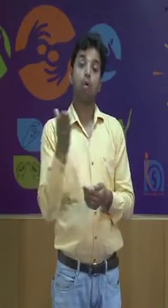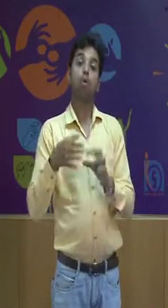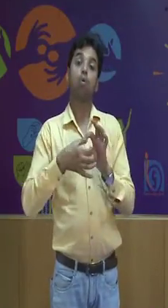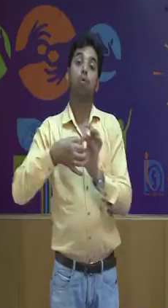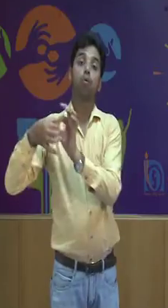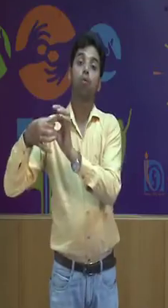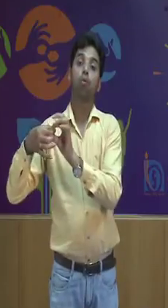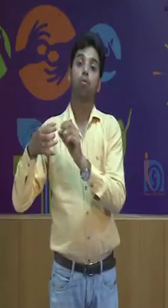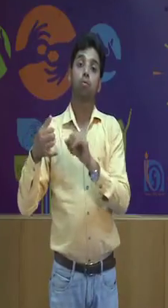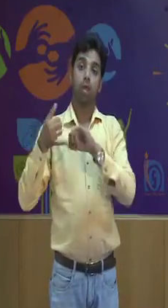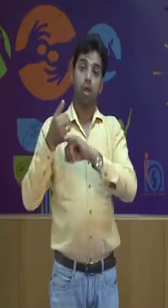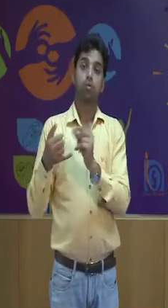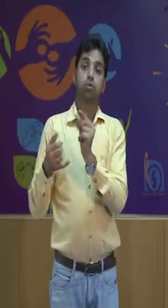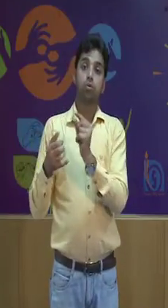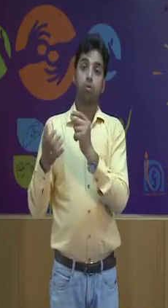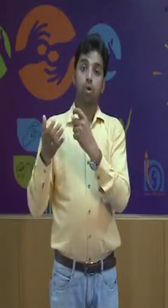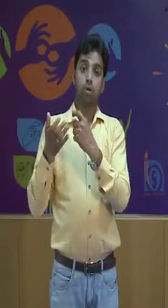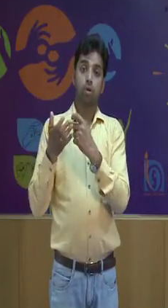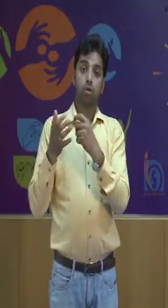from Saryu